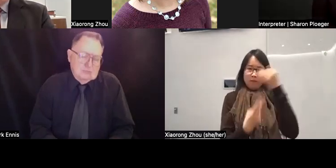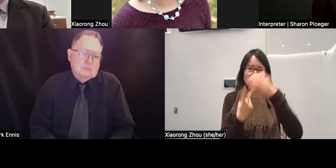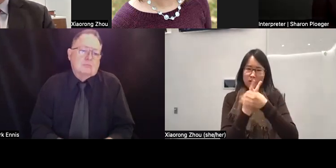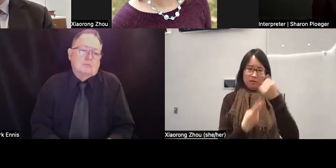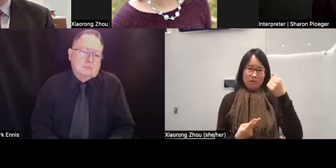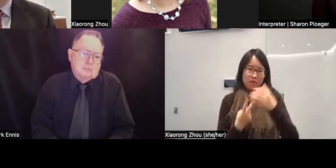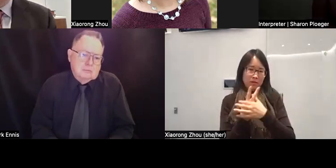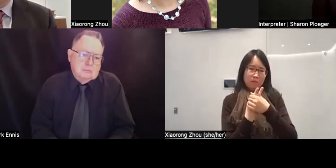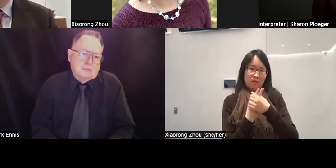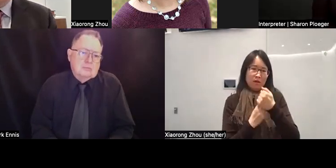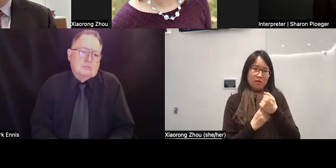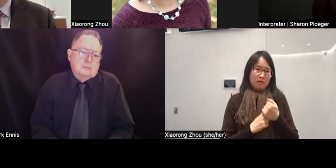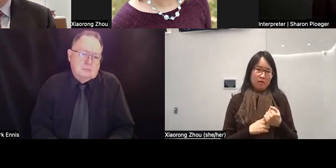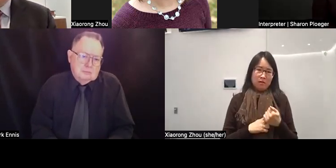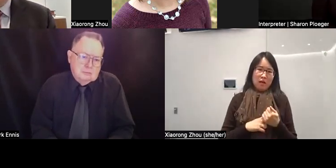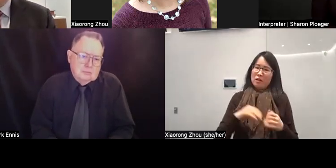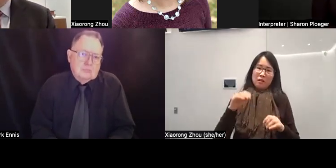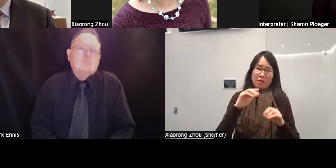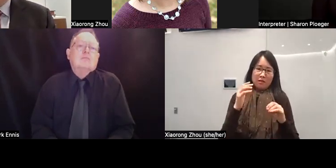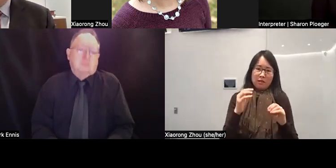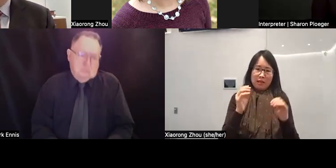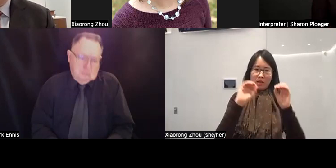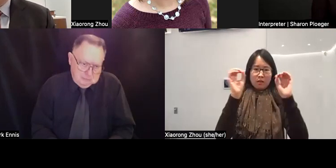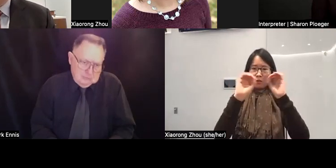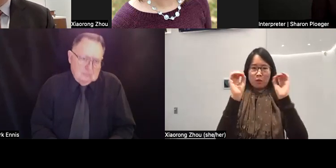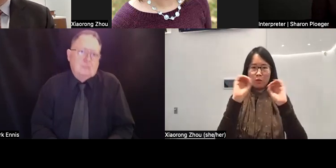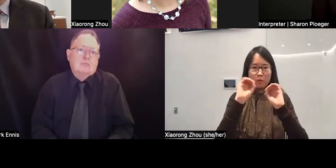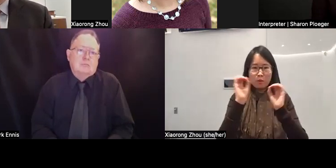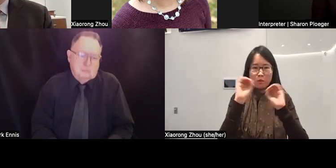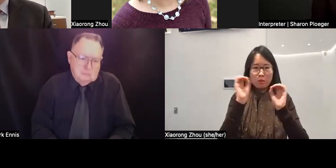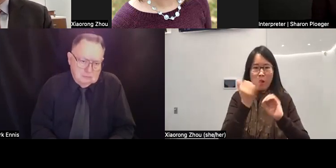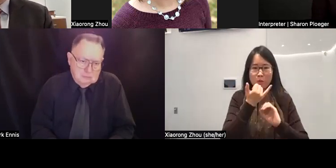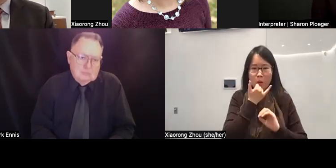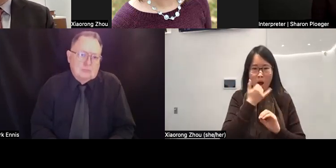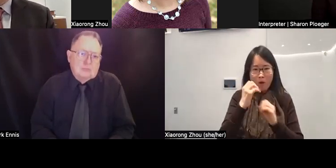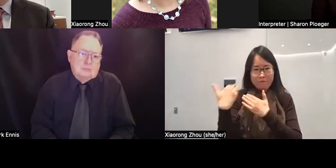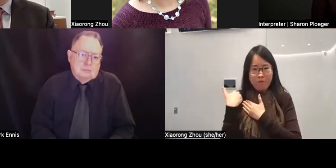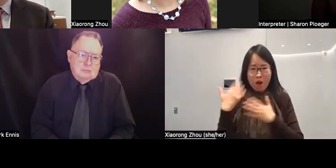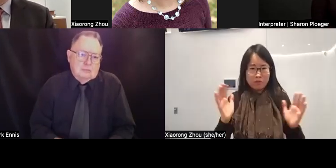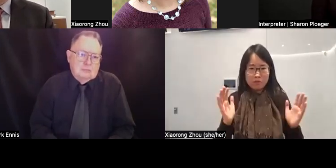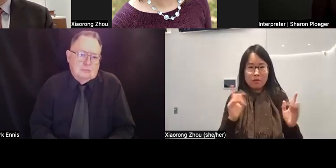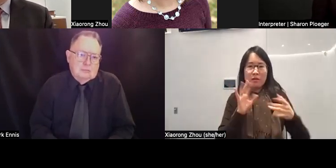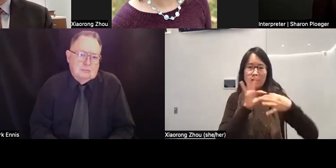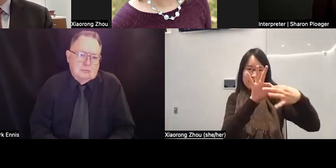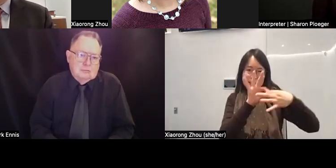they need to make things accessible. It's a two-way street. It works both ways. We collaborate with one another.